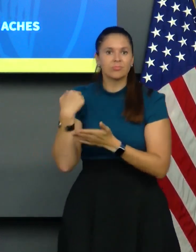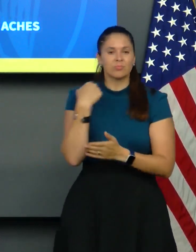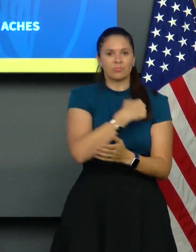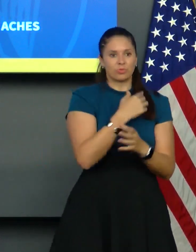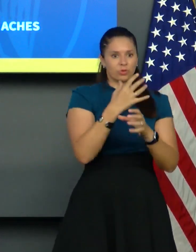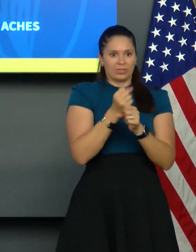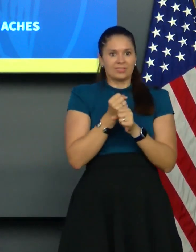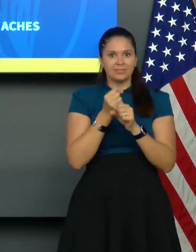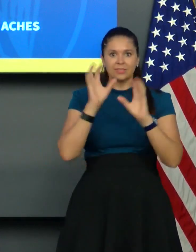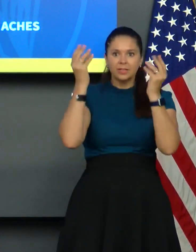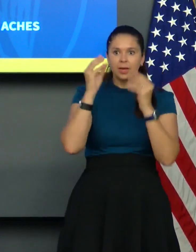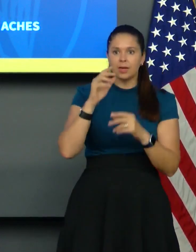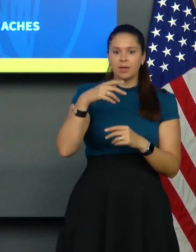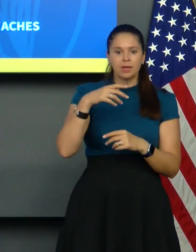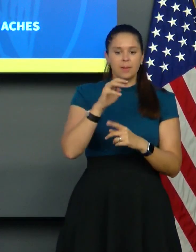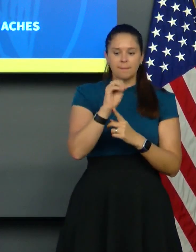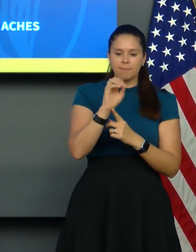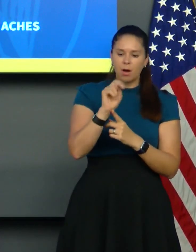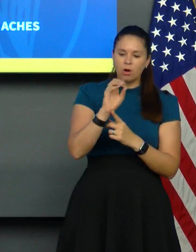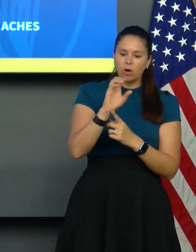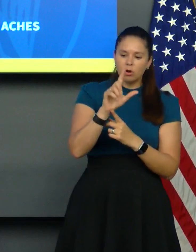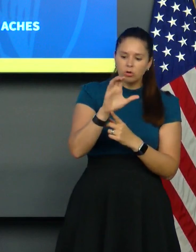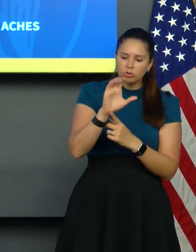with more monoclonal antibody infusion